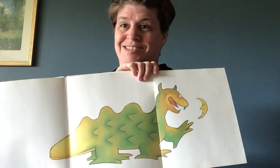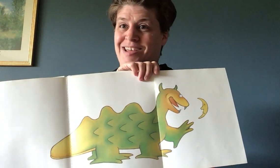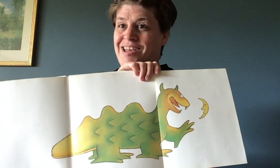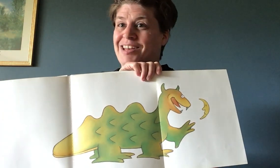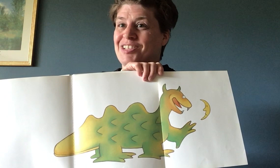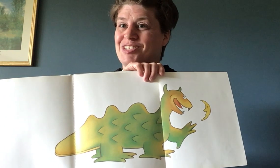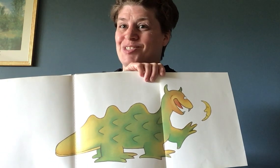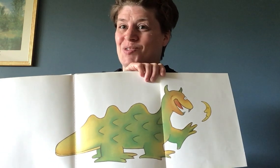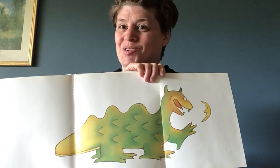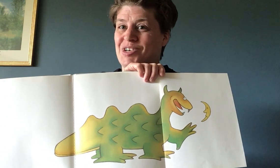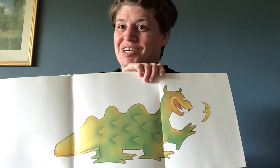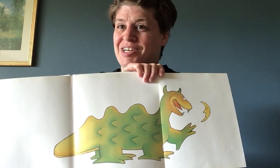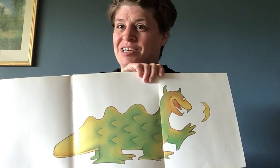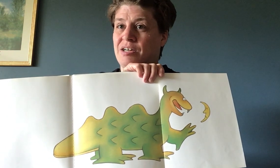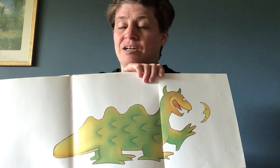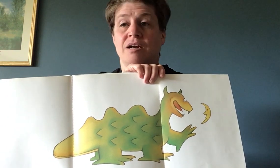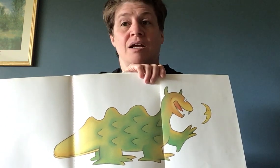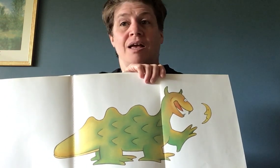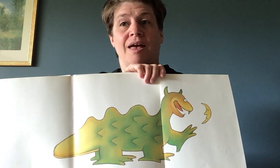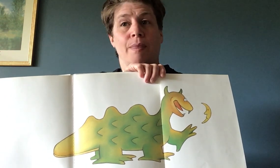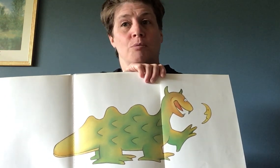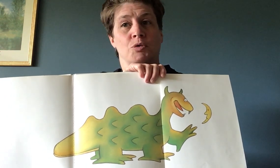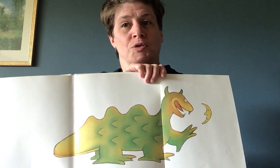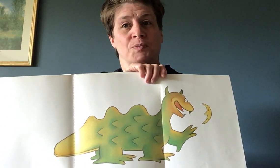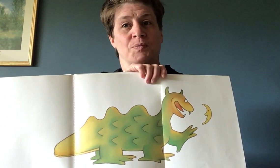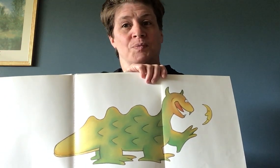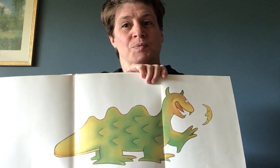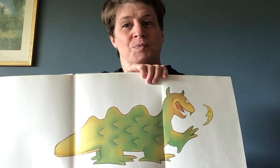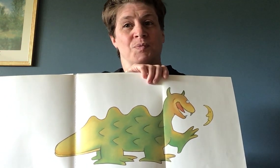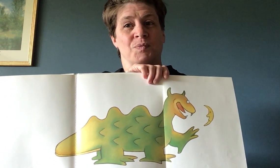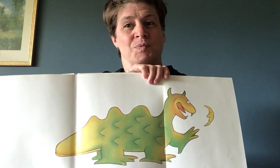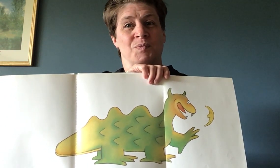A dinosaur. And the moon.